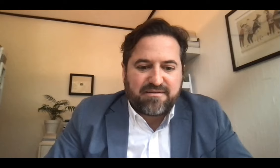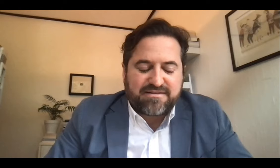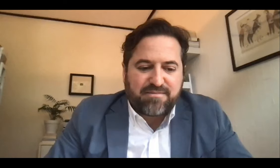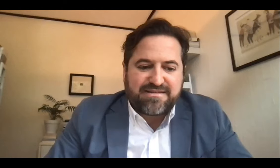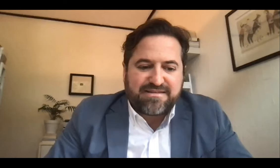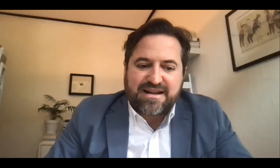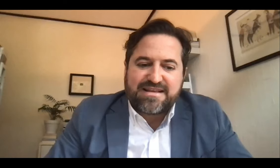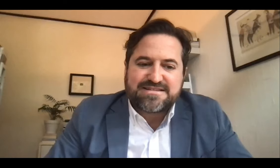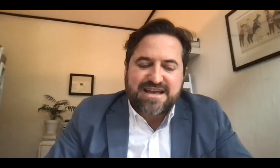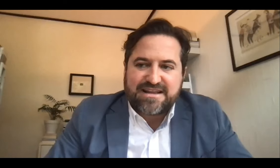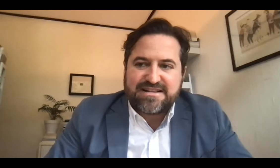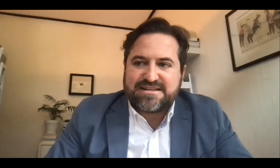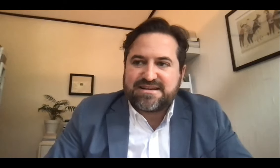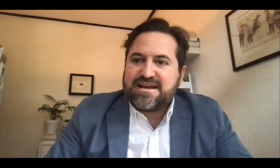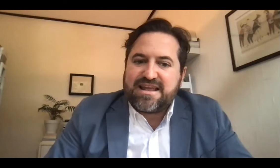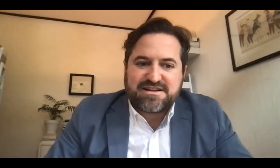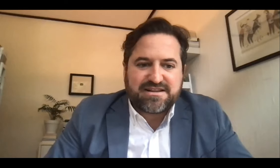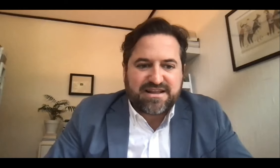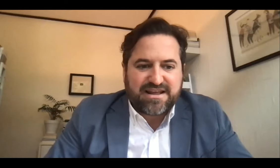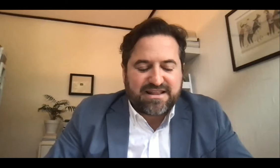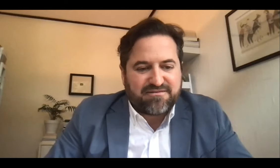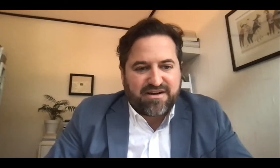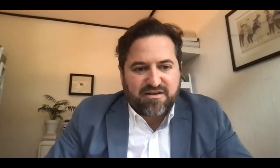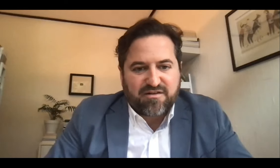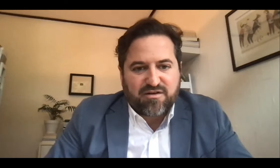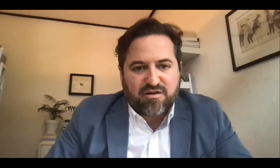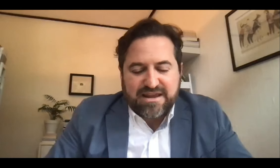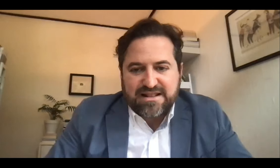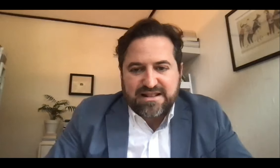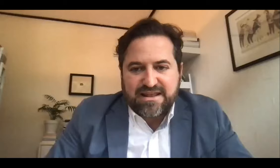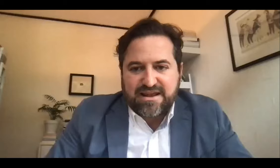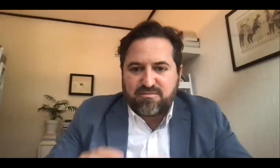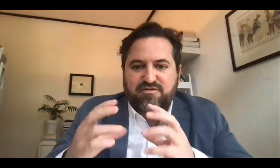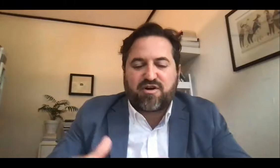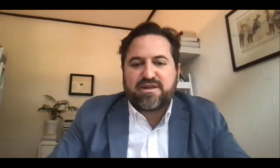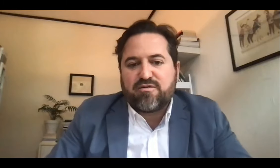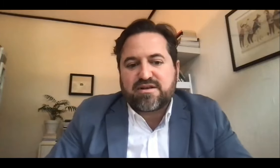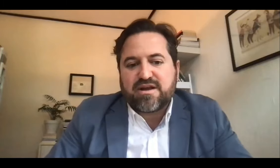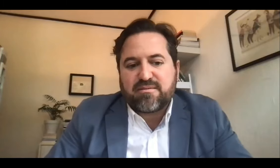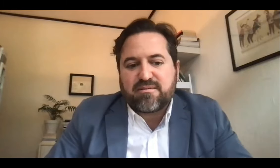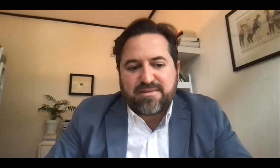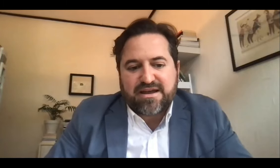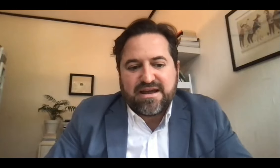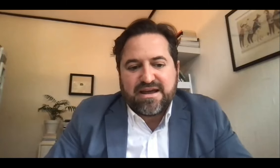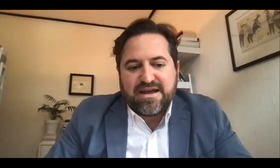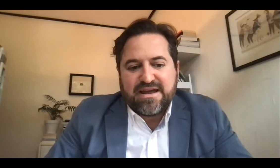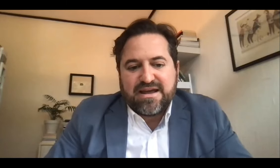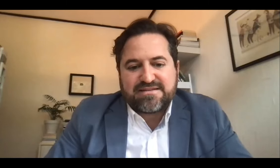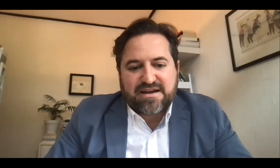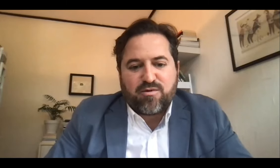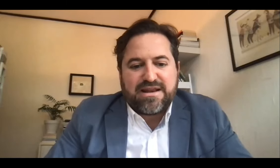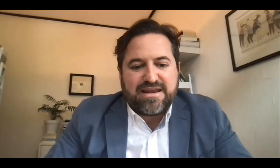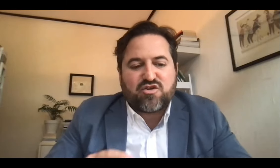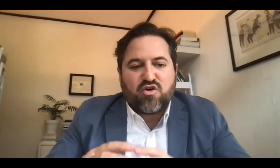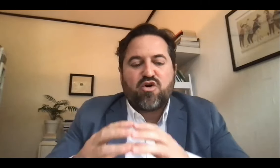basically the second lesson that very neatly comes from the COVID pandemic is the fact that we need